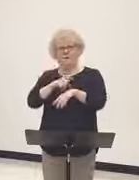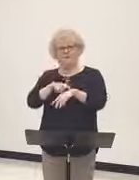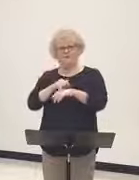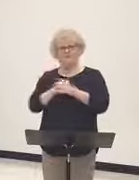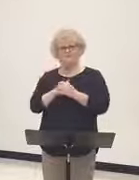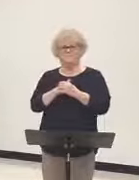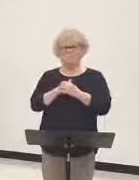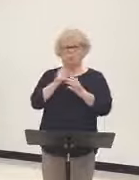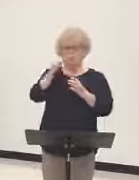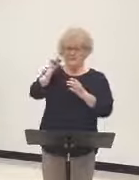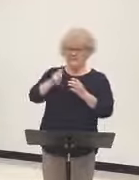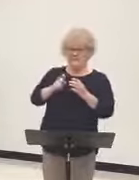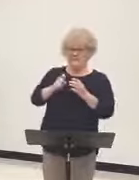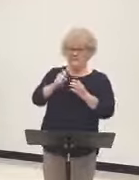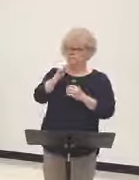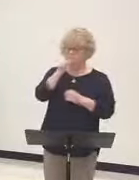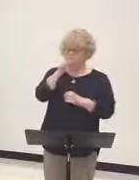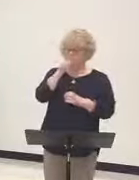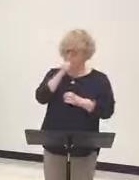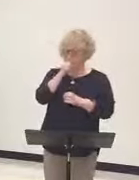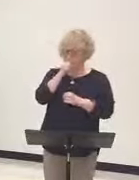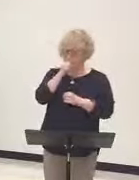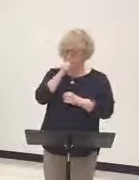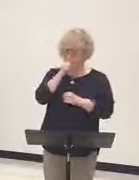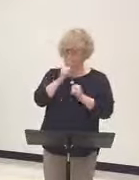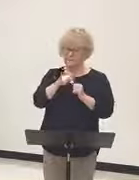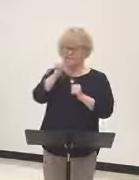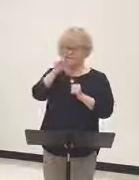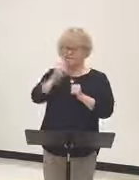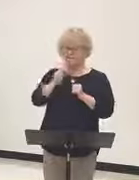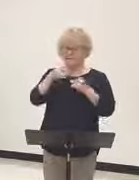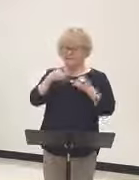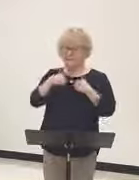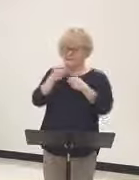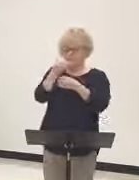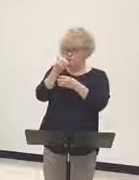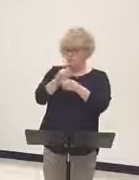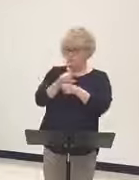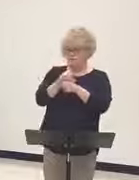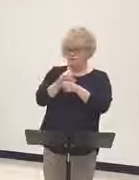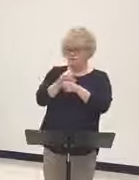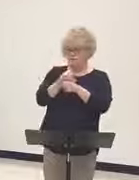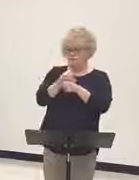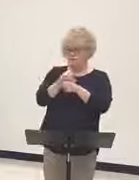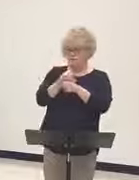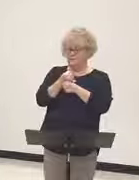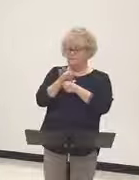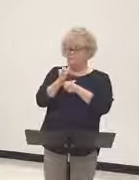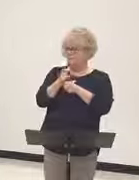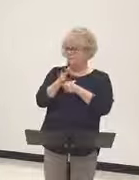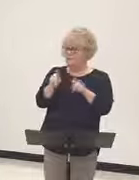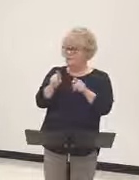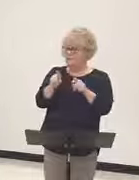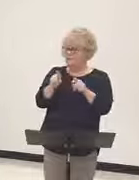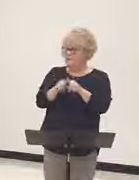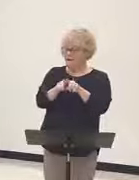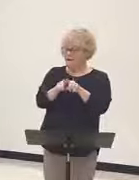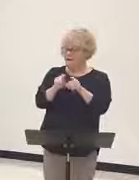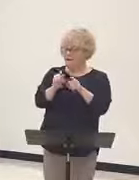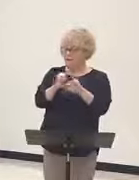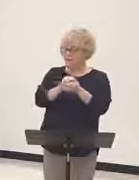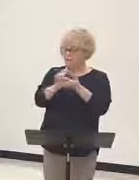so we need to be patient. We need to have trust. Or as St. Paul